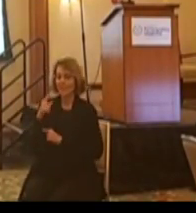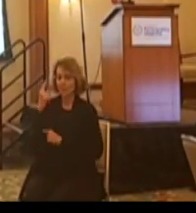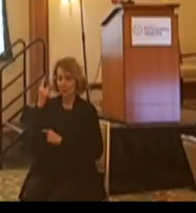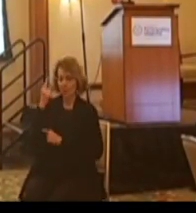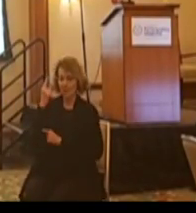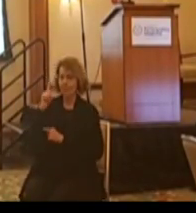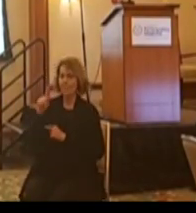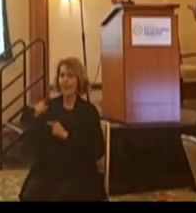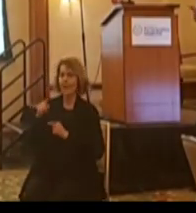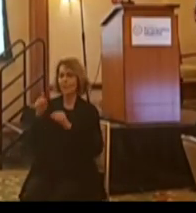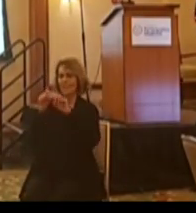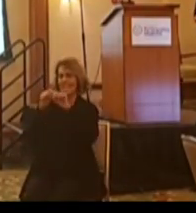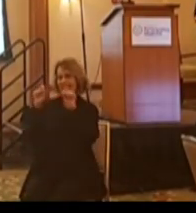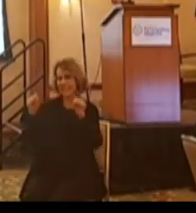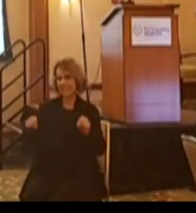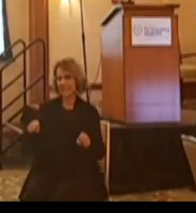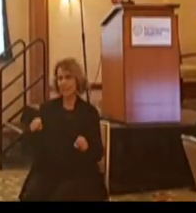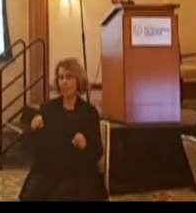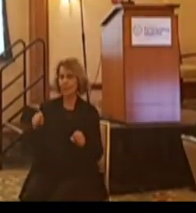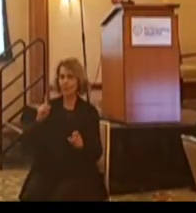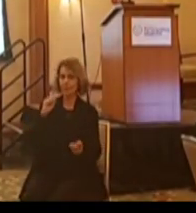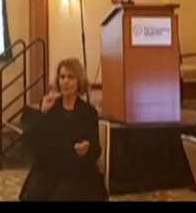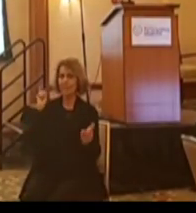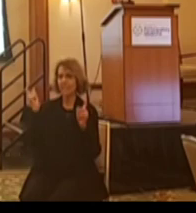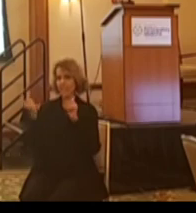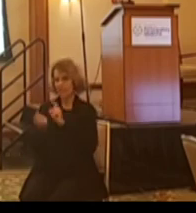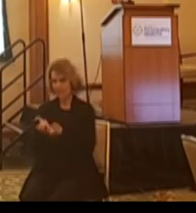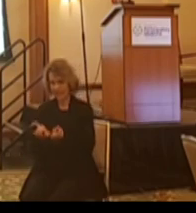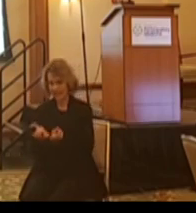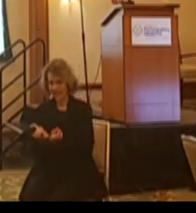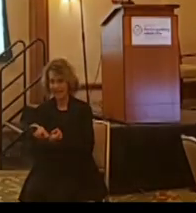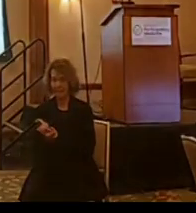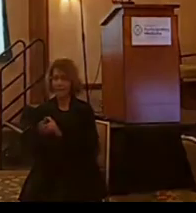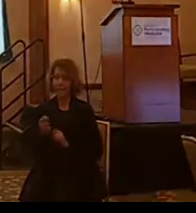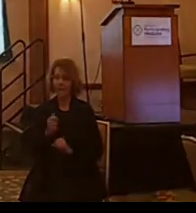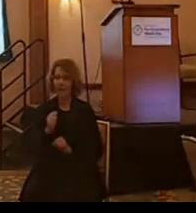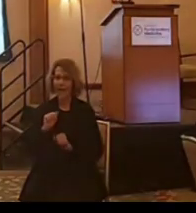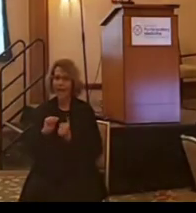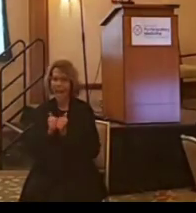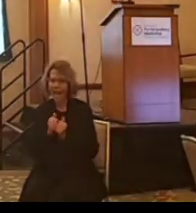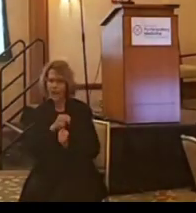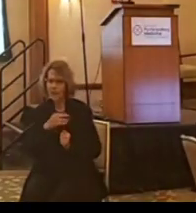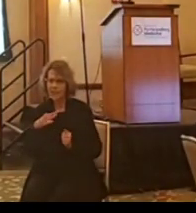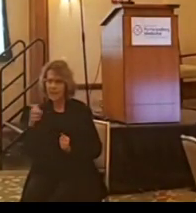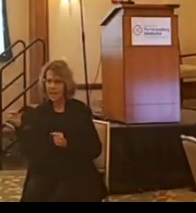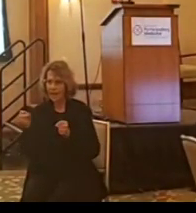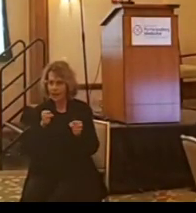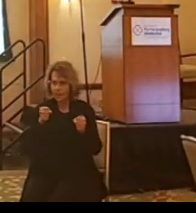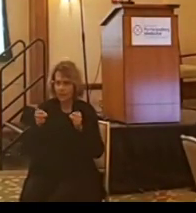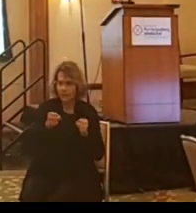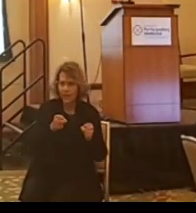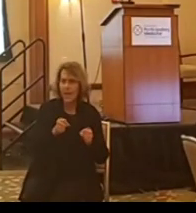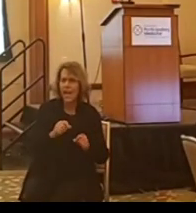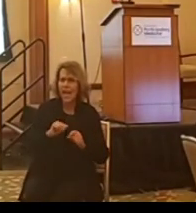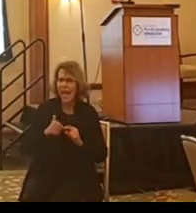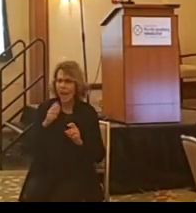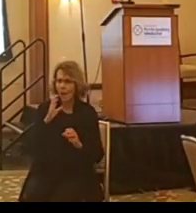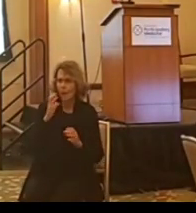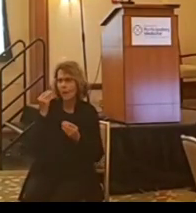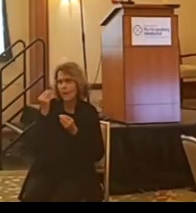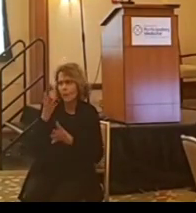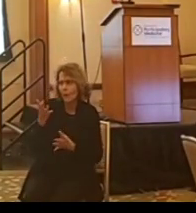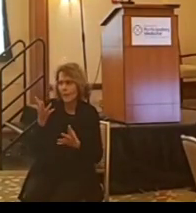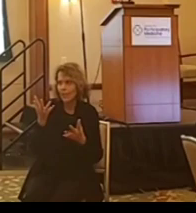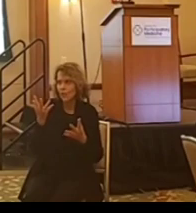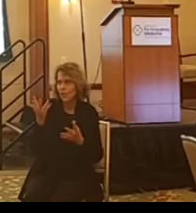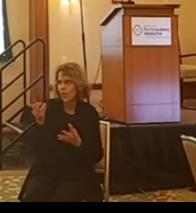about staffing and workflow decision making and communication and reward systems and policies. And how are all of those